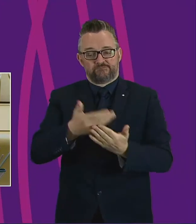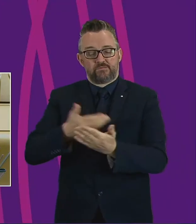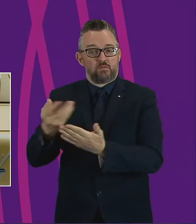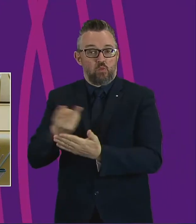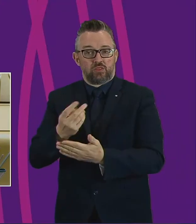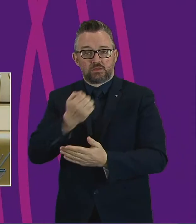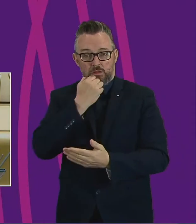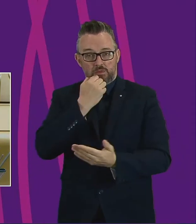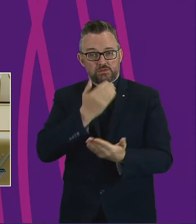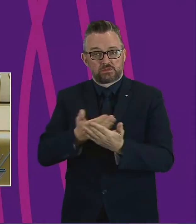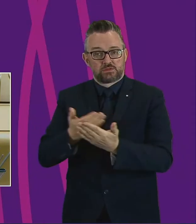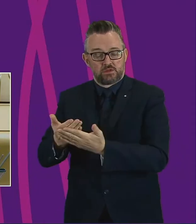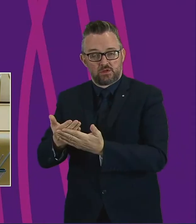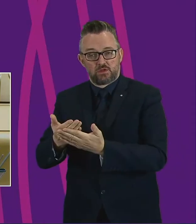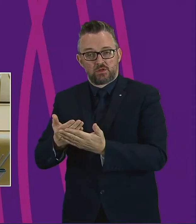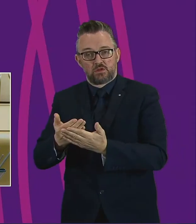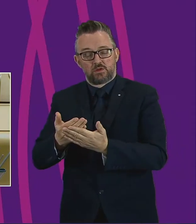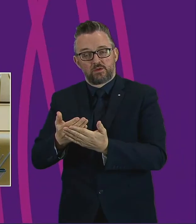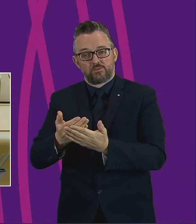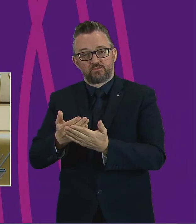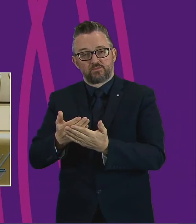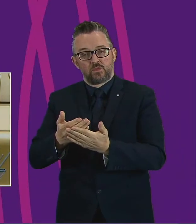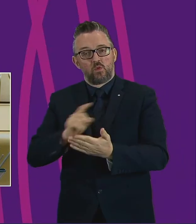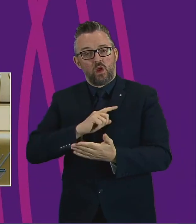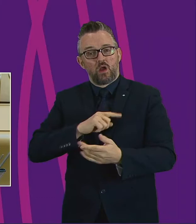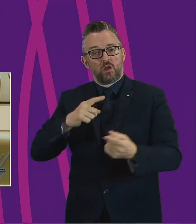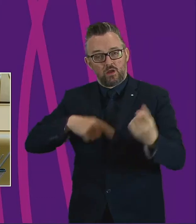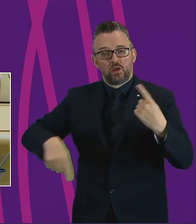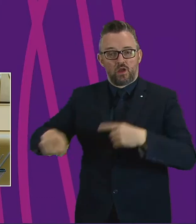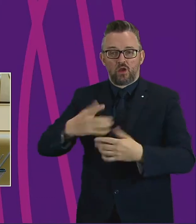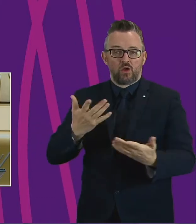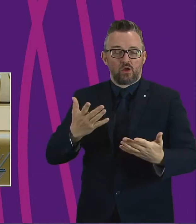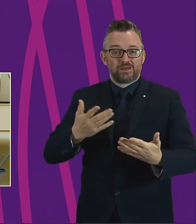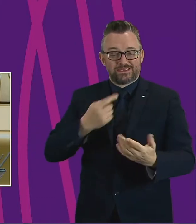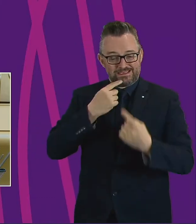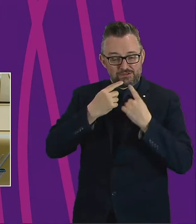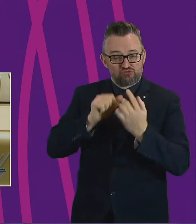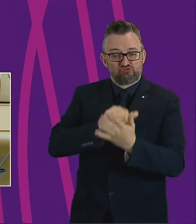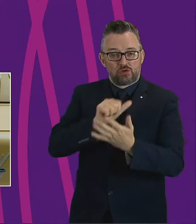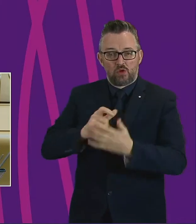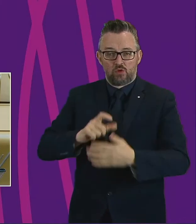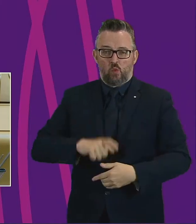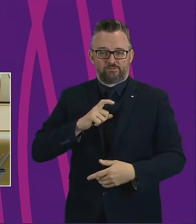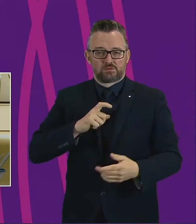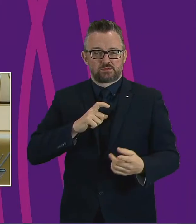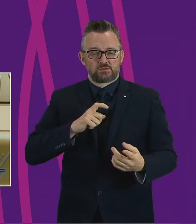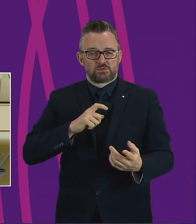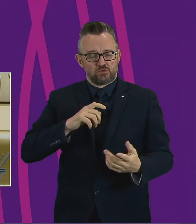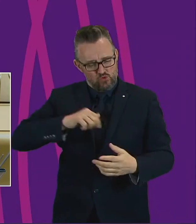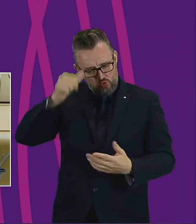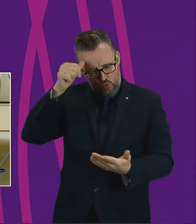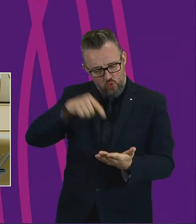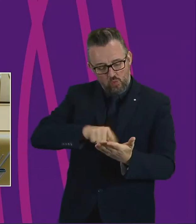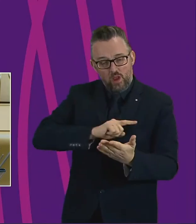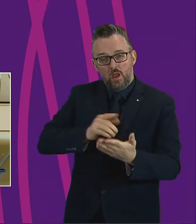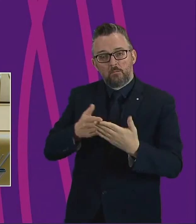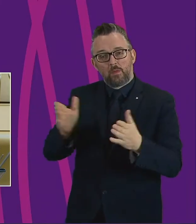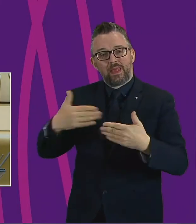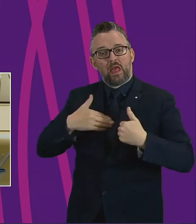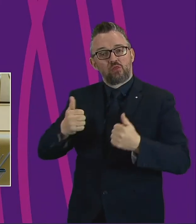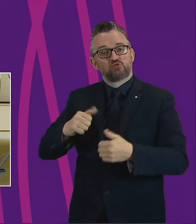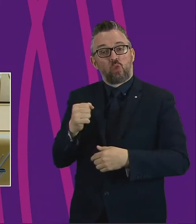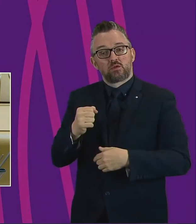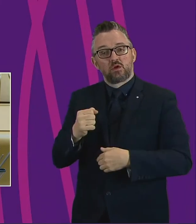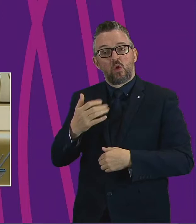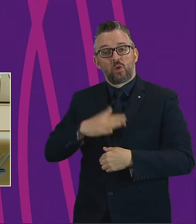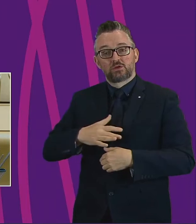to respond in a way that we're confident about that data and it is robust. Public Health Scotland are working to bring